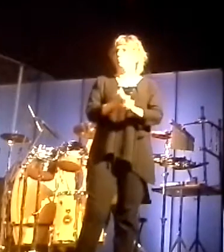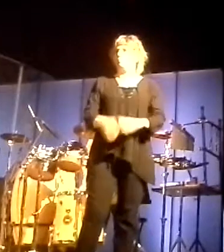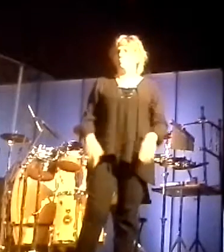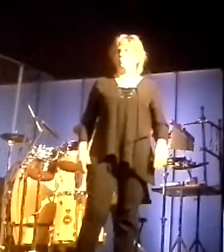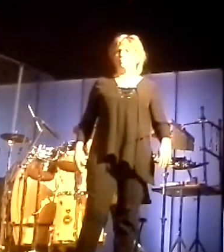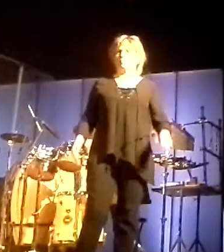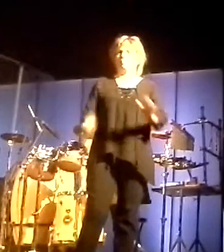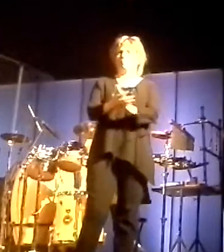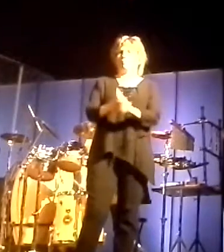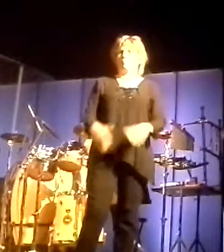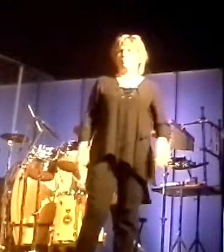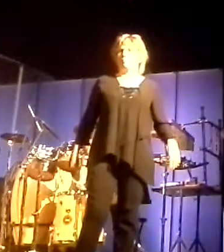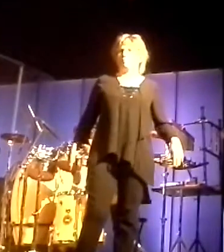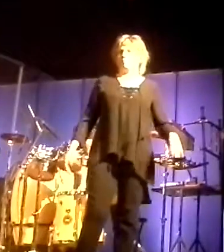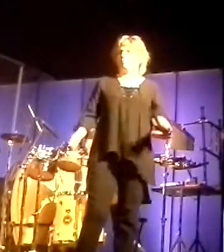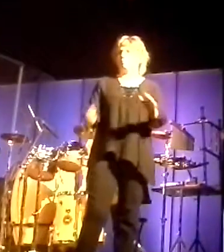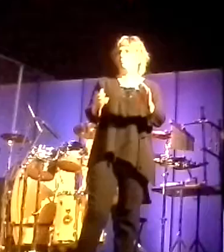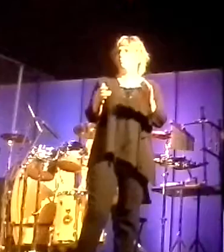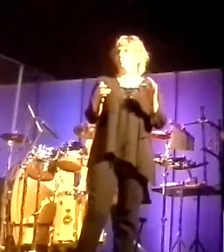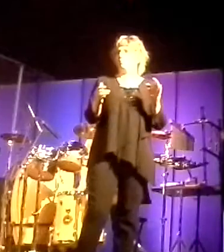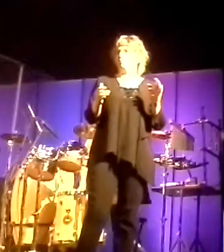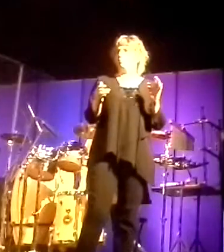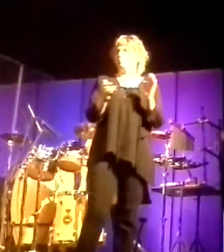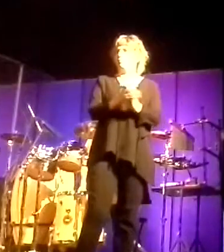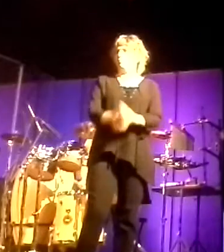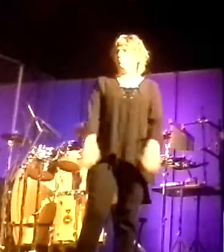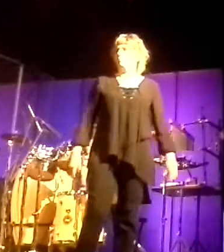Come on, put your hands together.